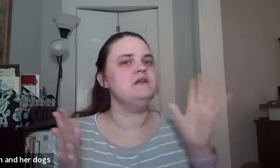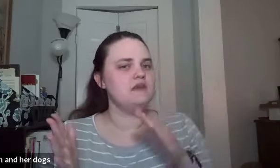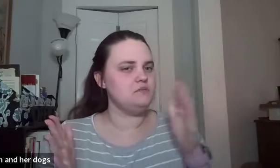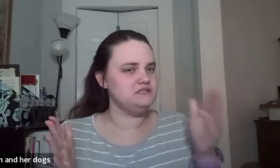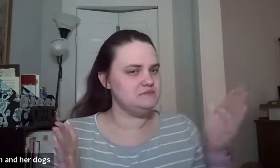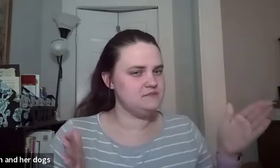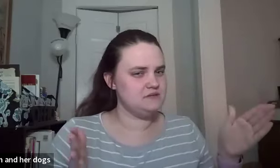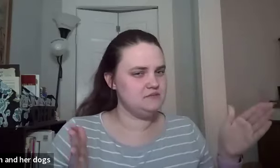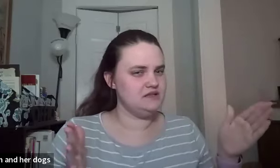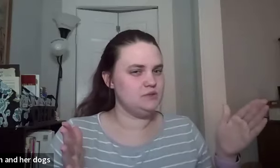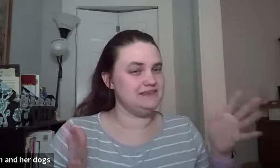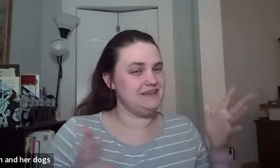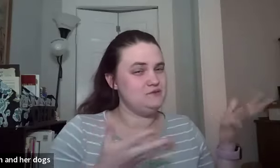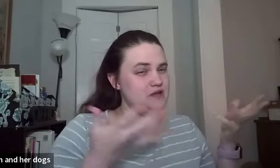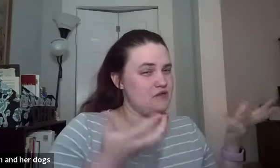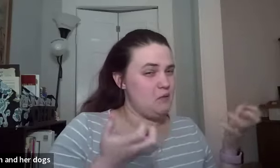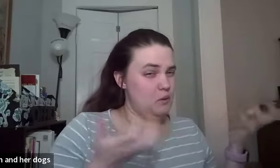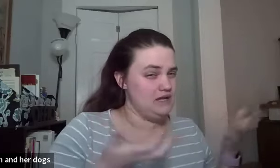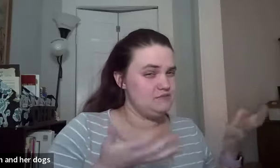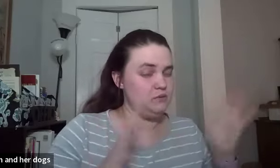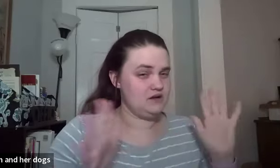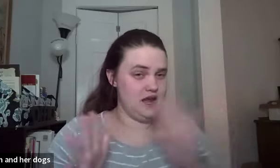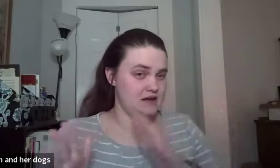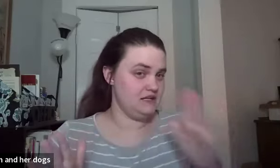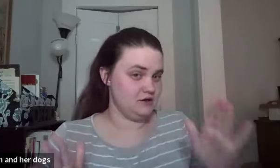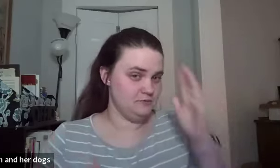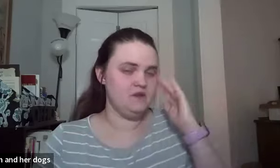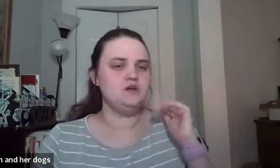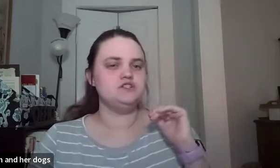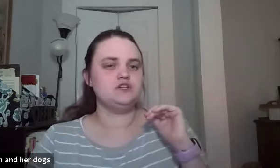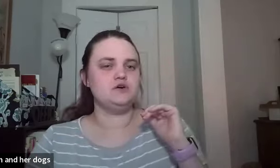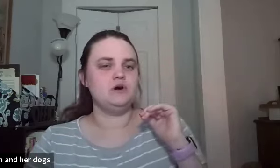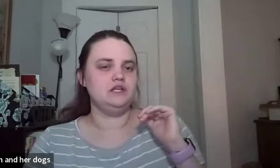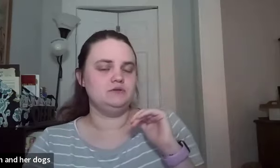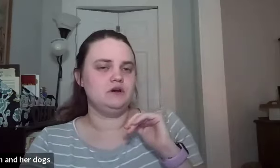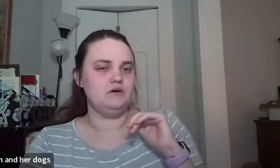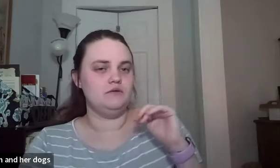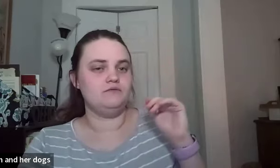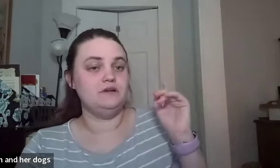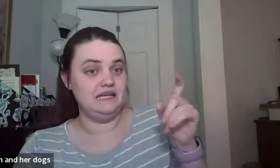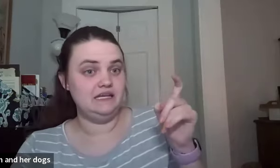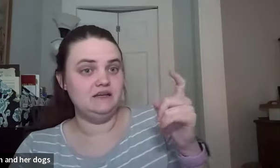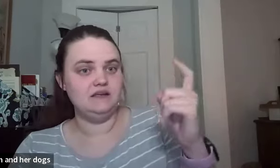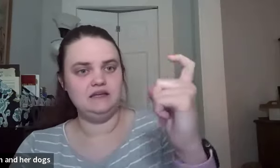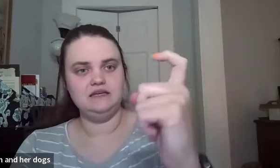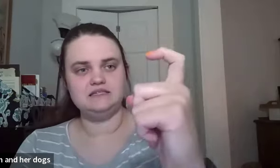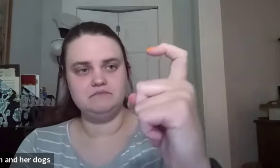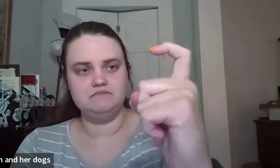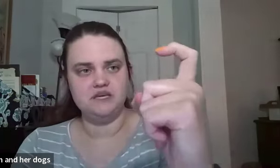that one sometimes can be a little bit left without that what, but we're gonna add it here. So you would go for need. Need is a